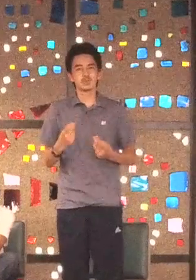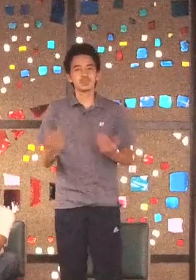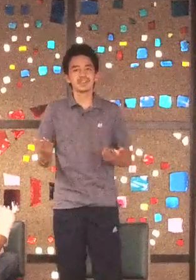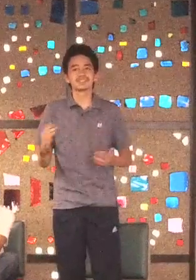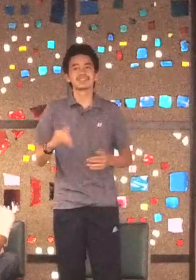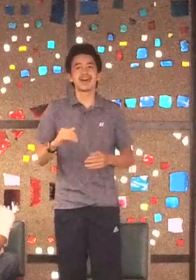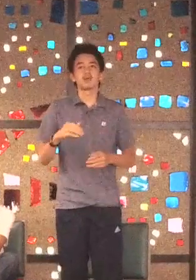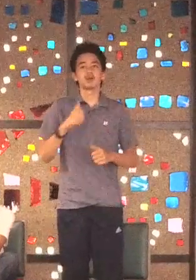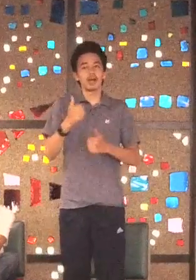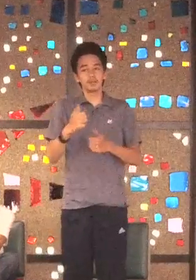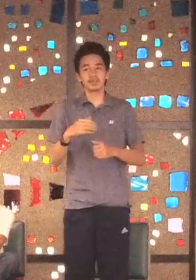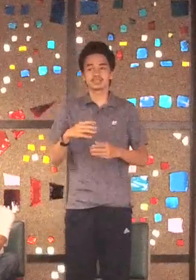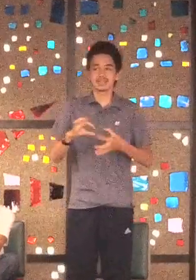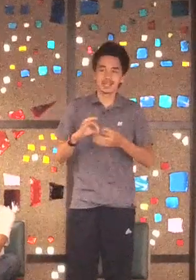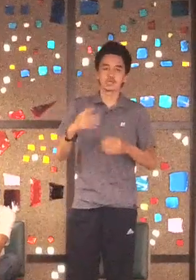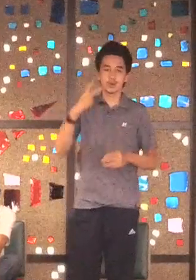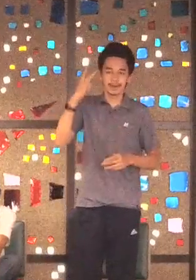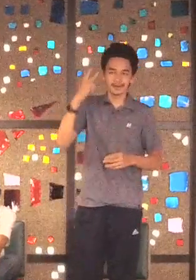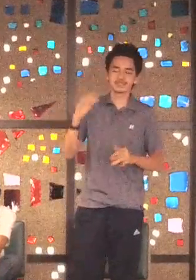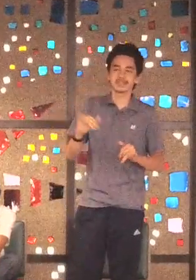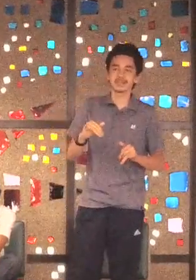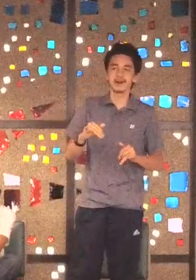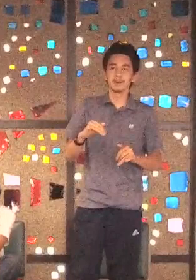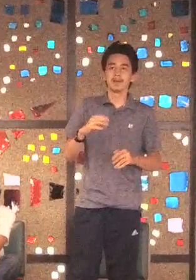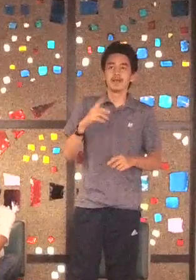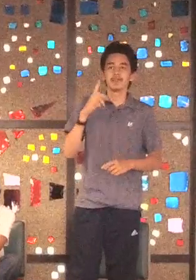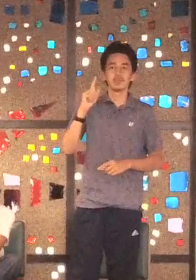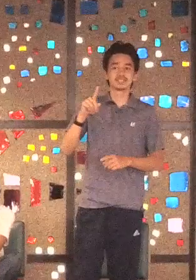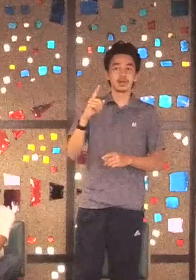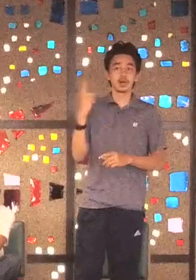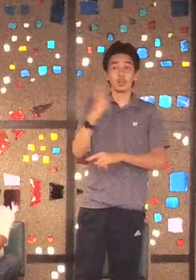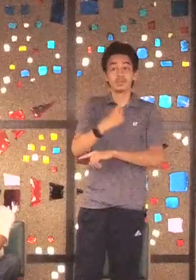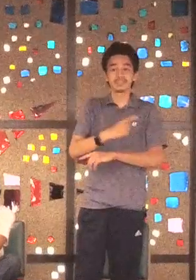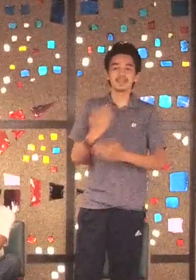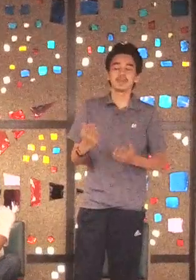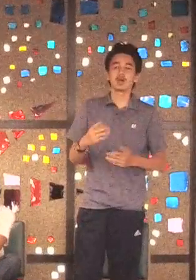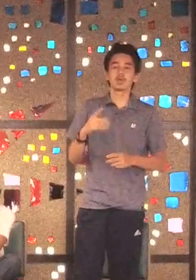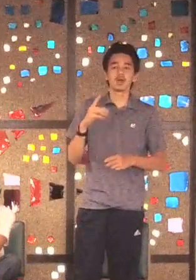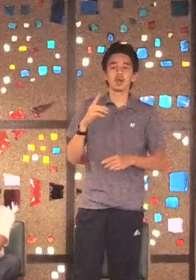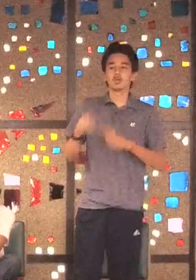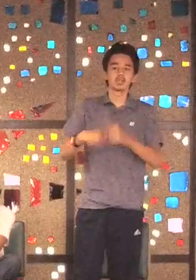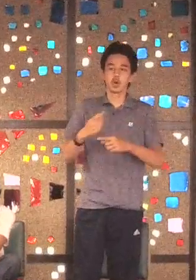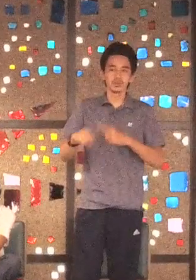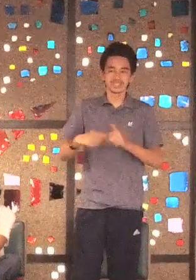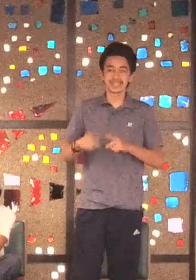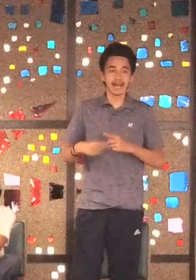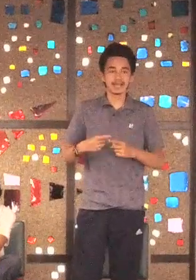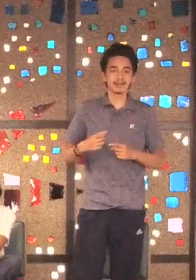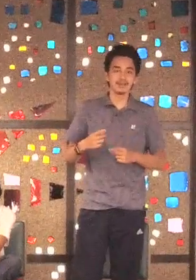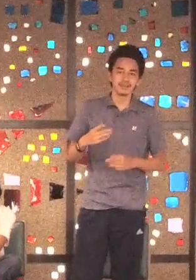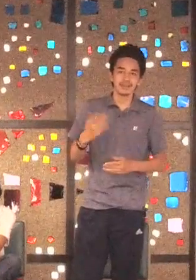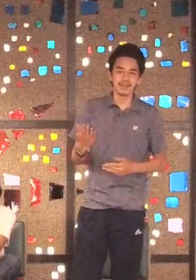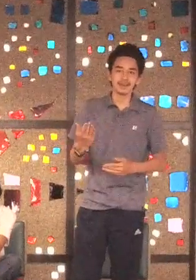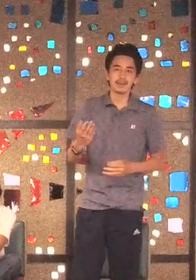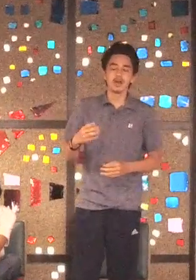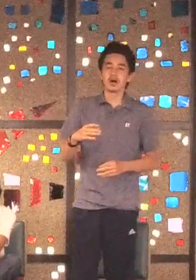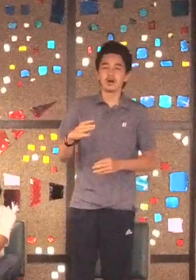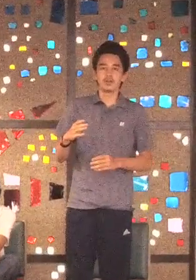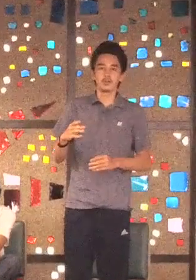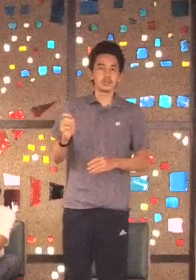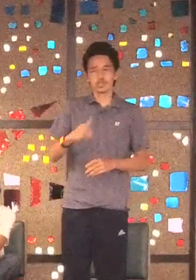Made us do things that could help us connect to our parents. Like there was a one day there where we could only sign